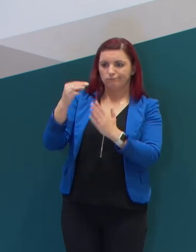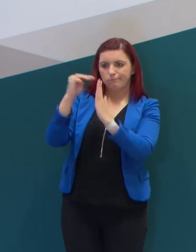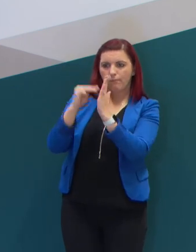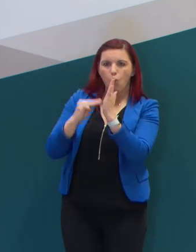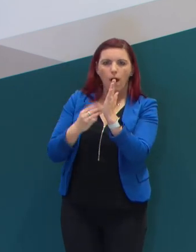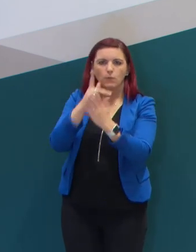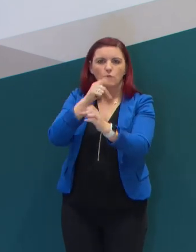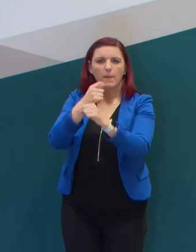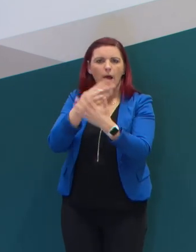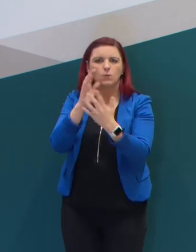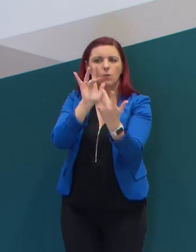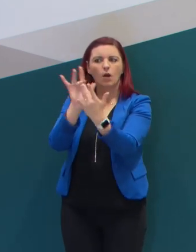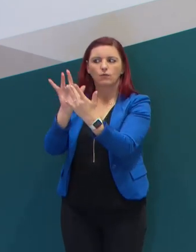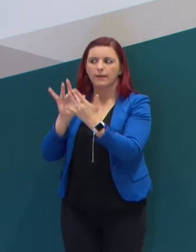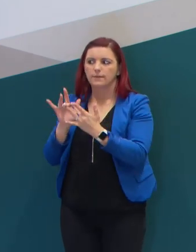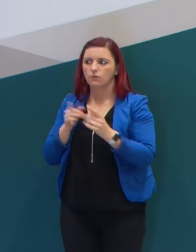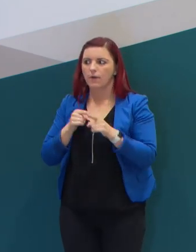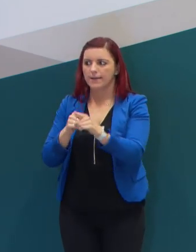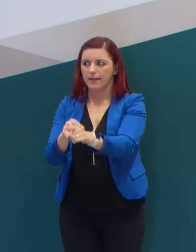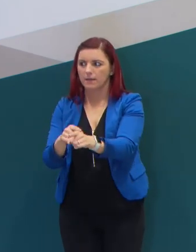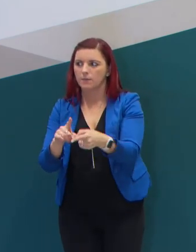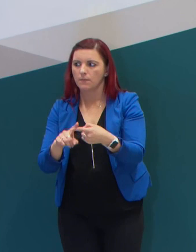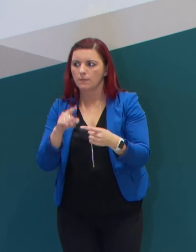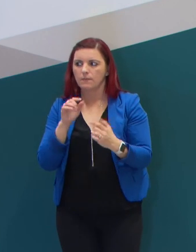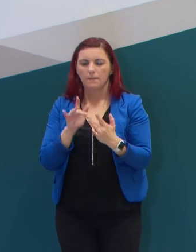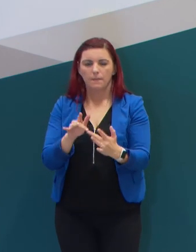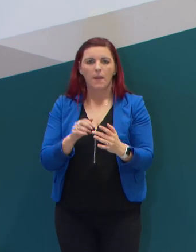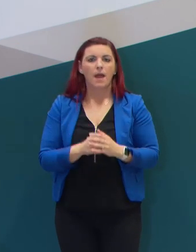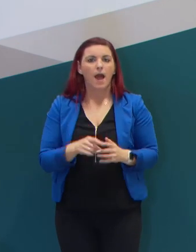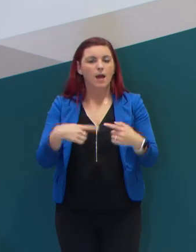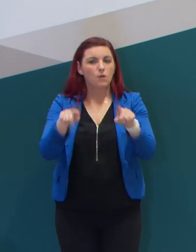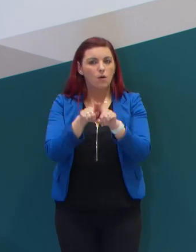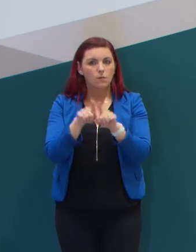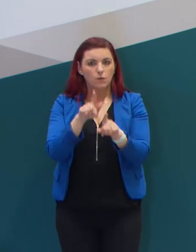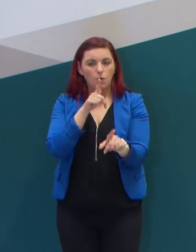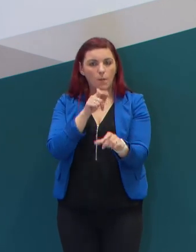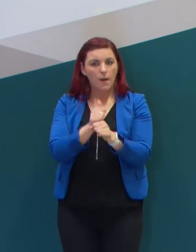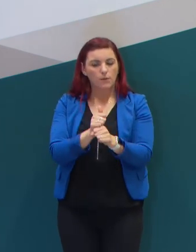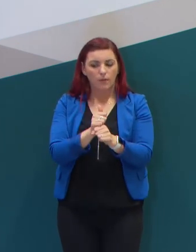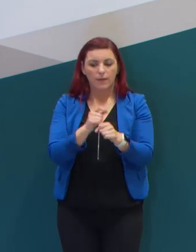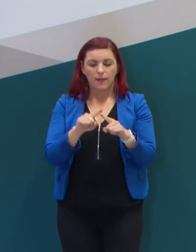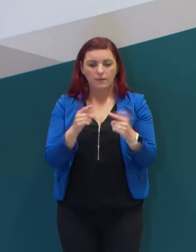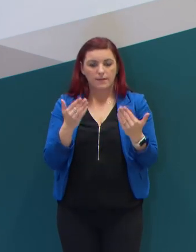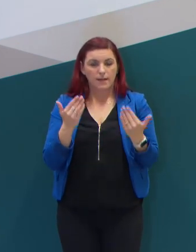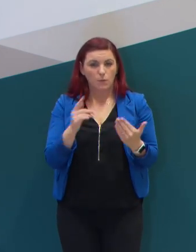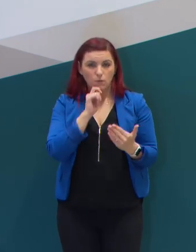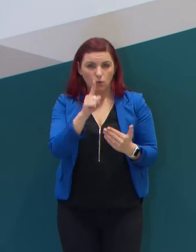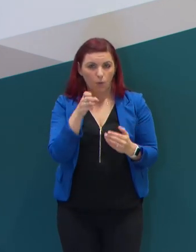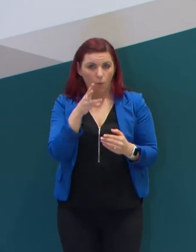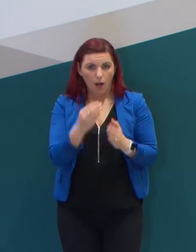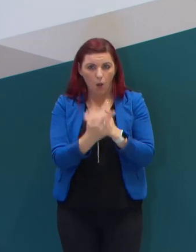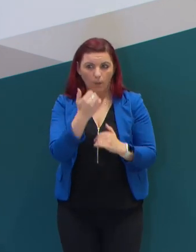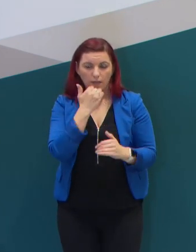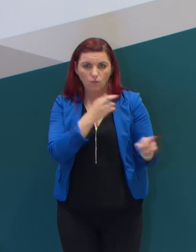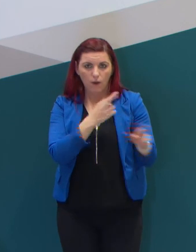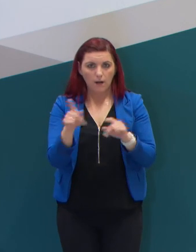with current policy. In terms of our evaluation of the disease status, as we said we would do on a continuing basis, and